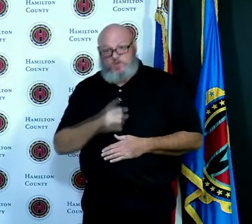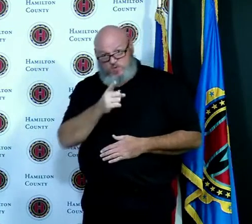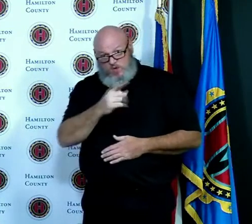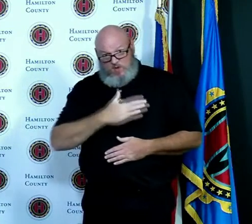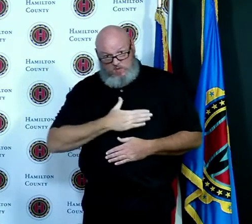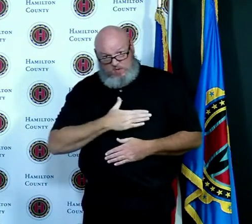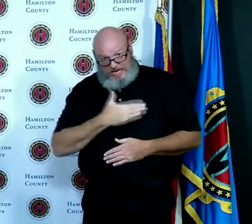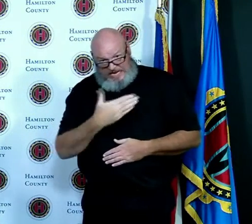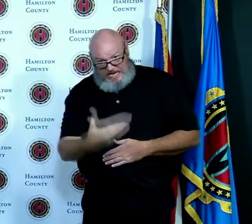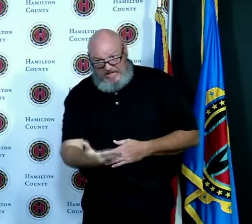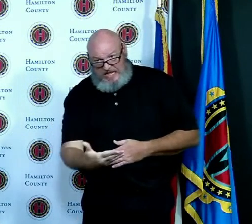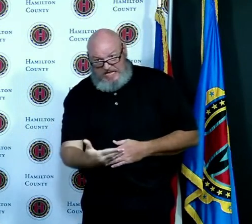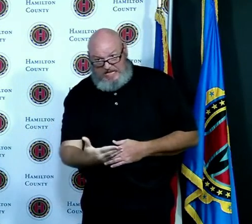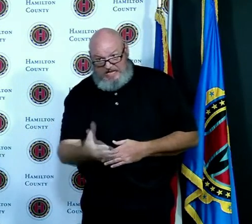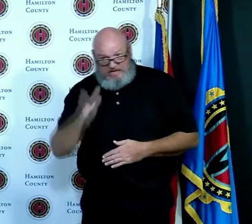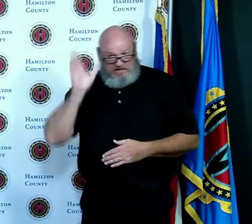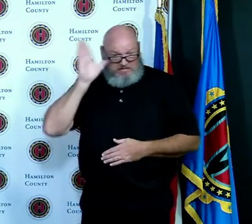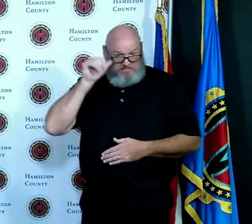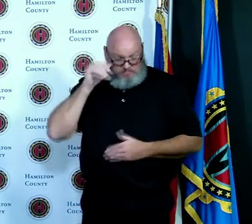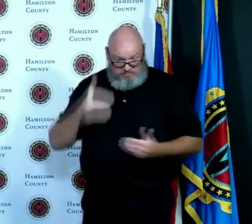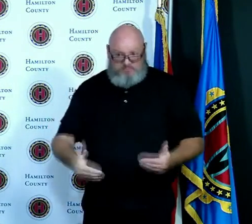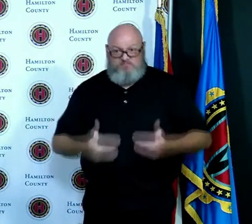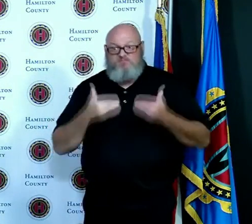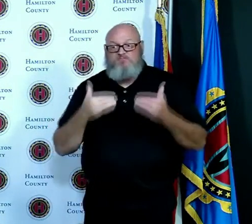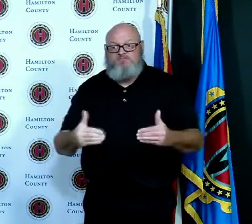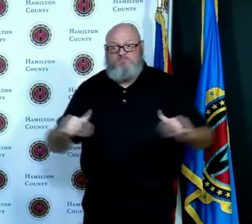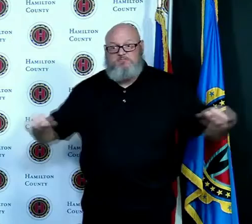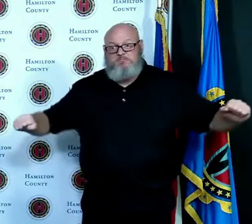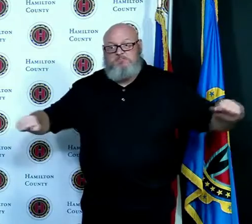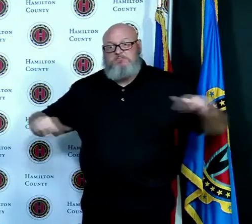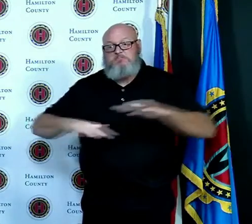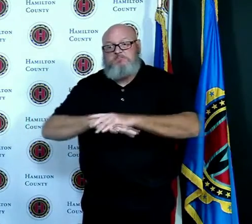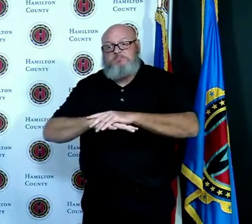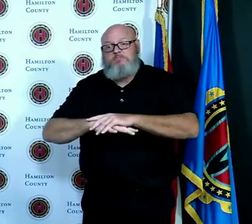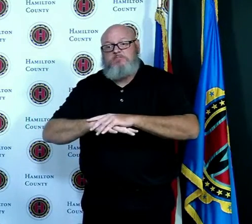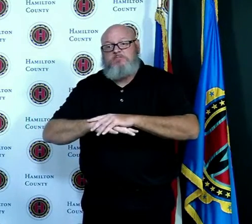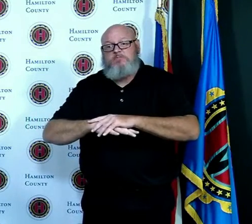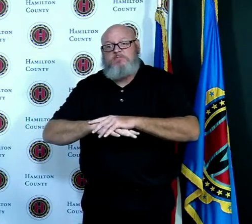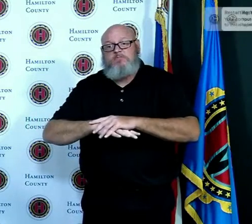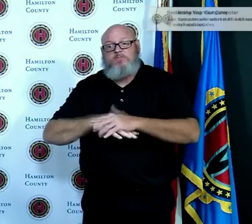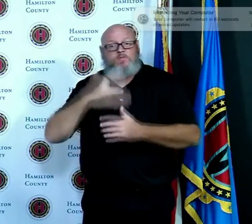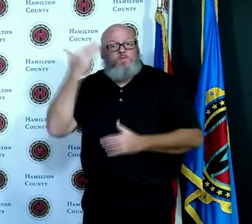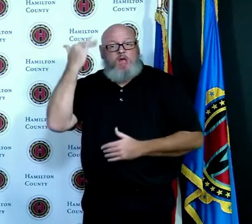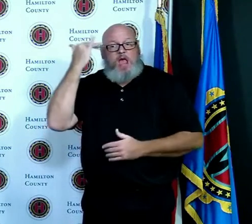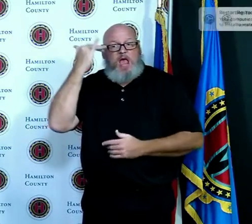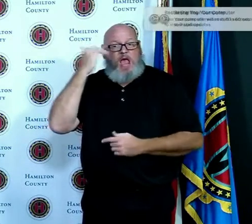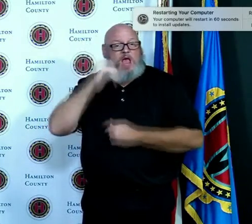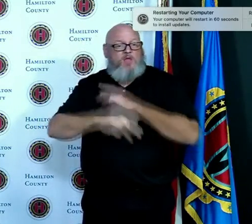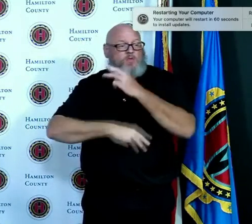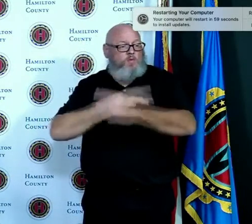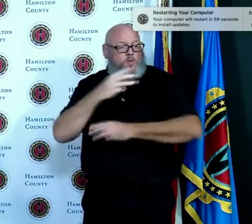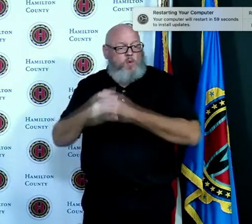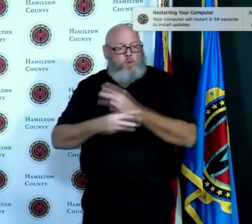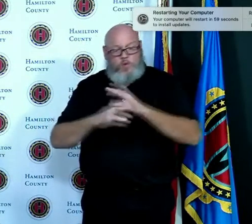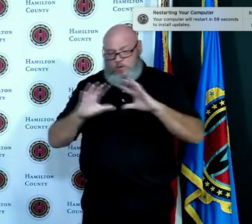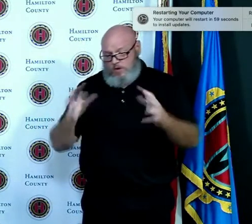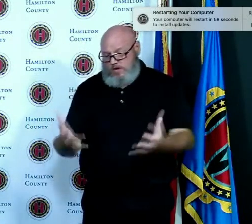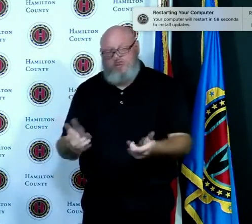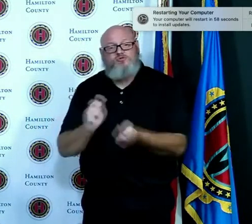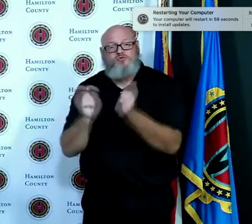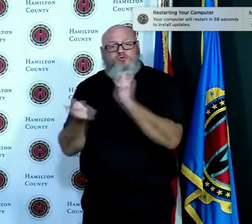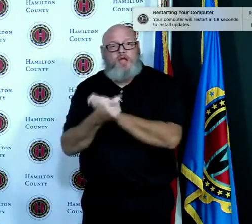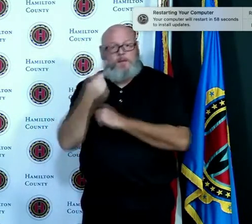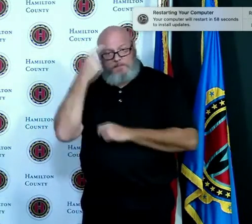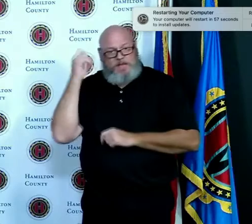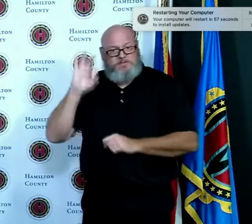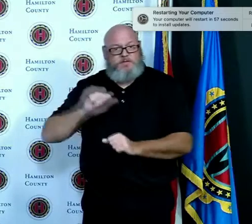that you want to have a Thanksgiving because so much has changed, maybe limit the number of people, maybe only get together with one family and mask